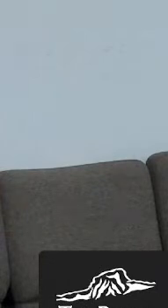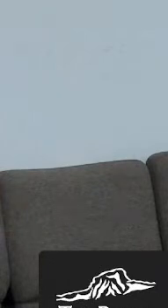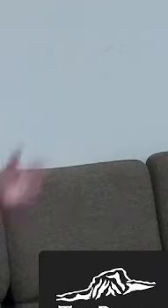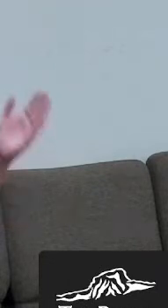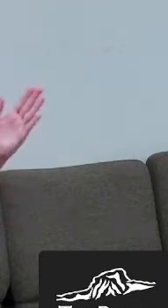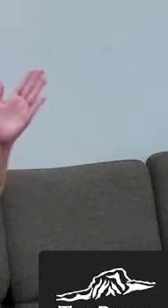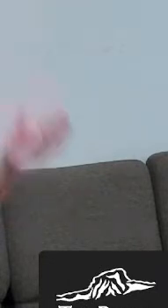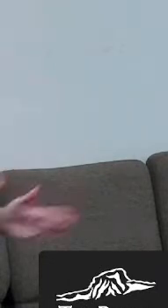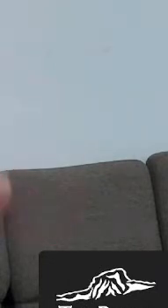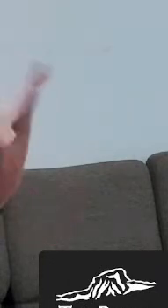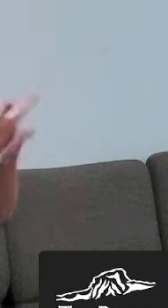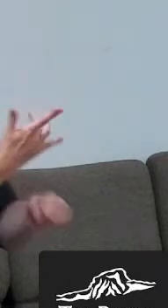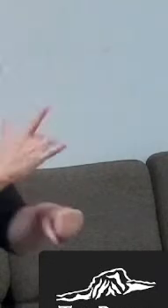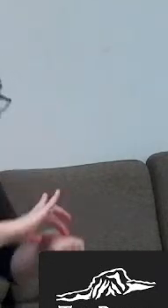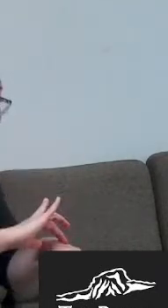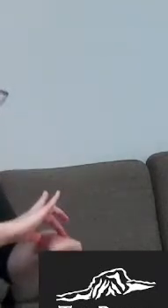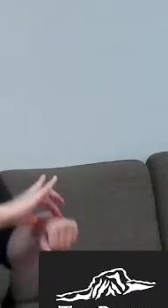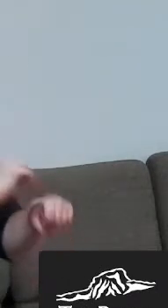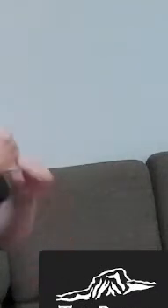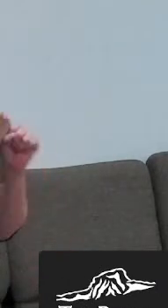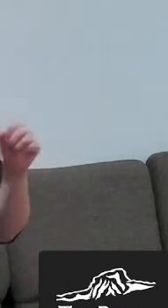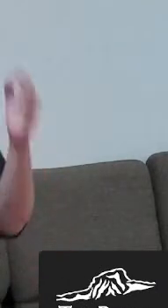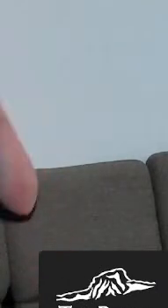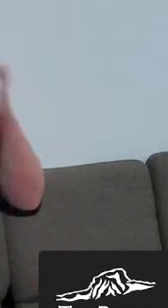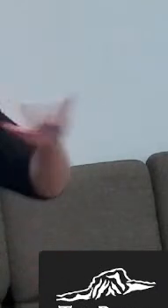Christians. It's all the earth is going to make a noise.